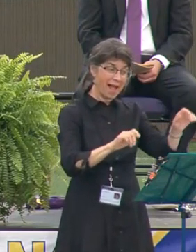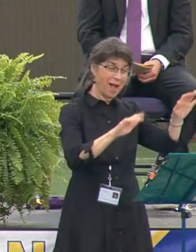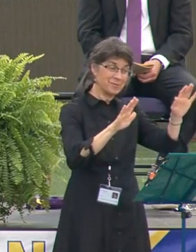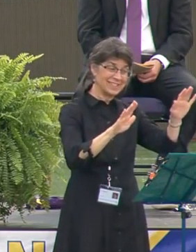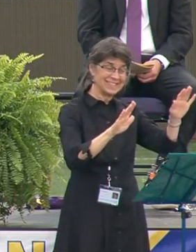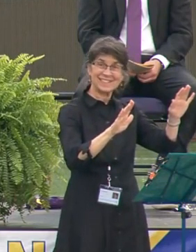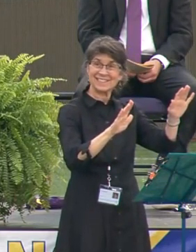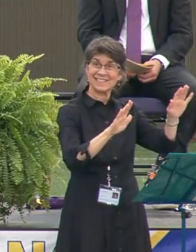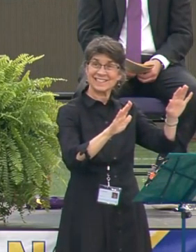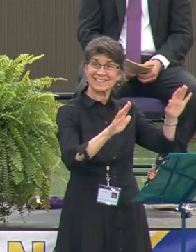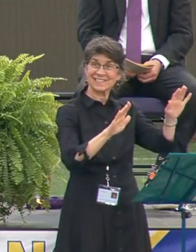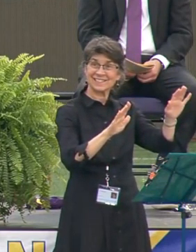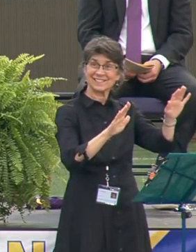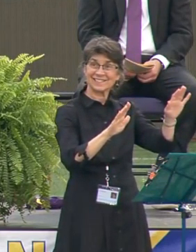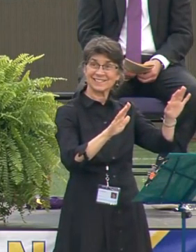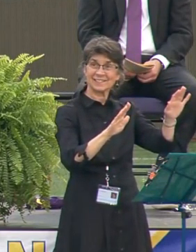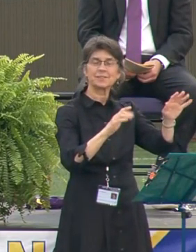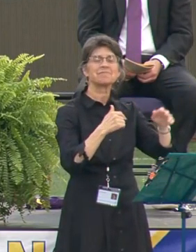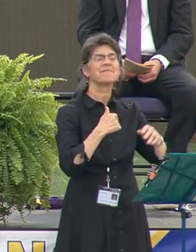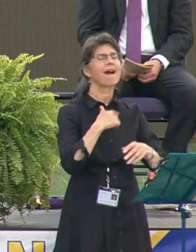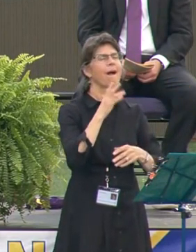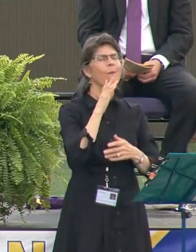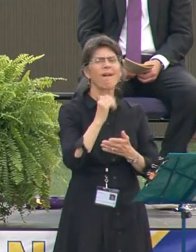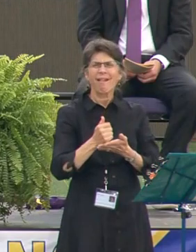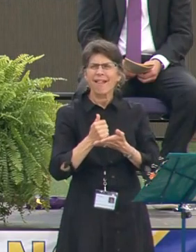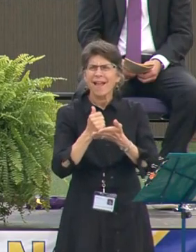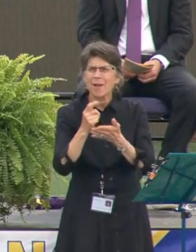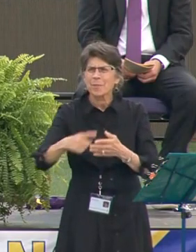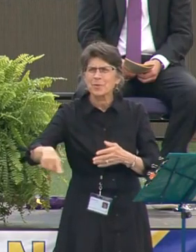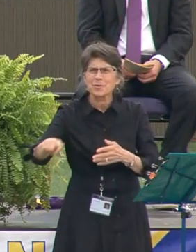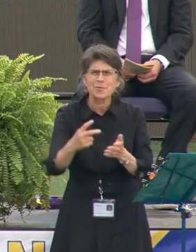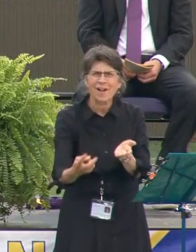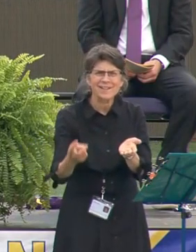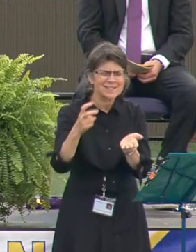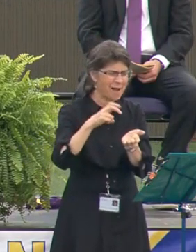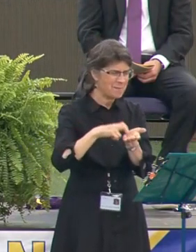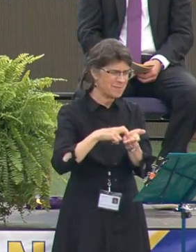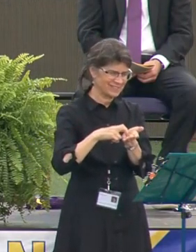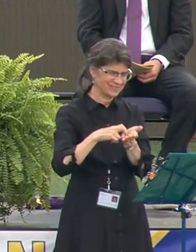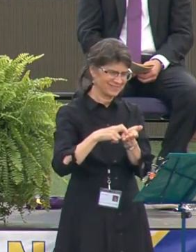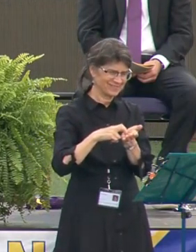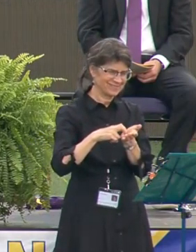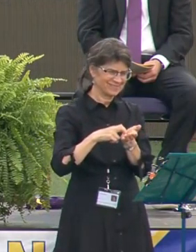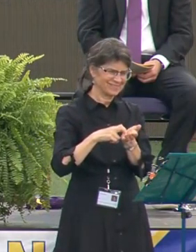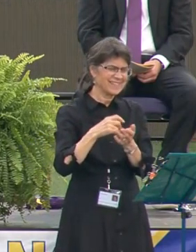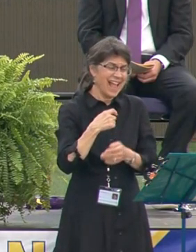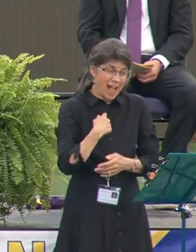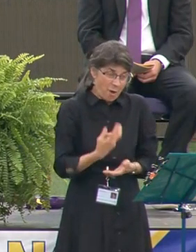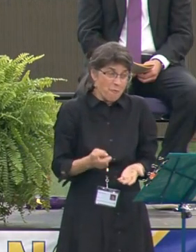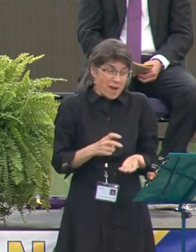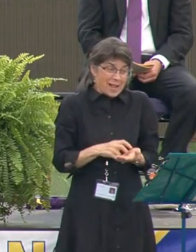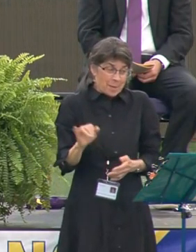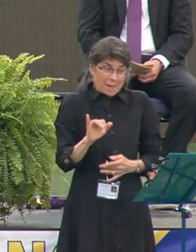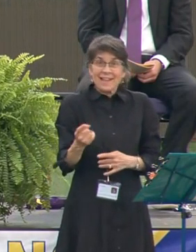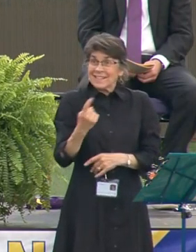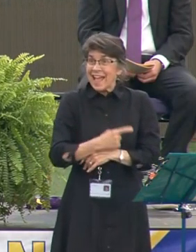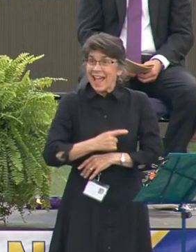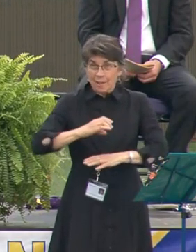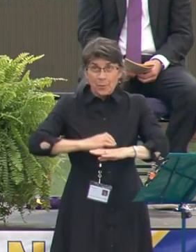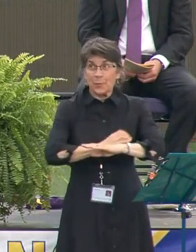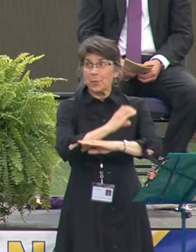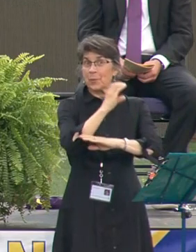move mountains. And I'll rise up, highlight the day. I'll rise